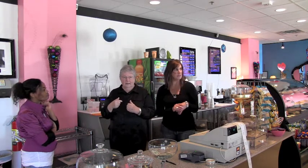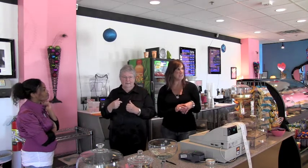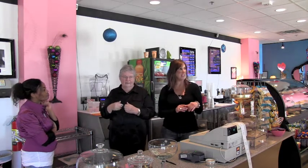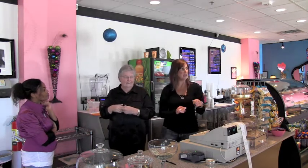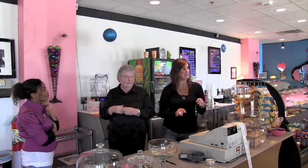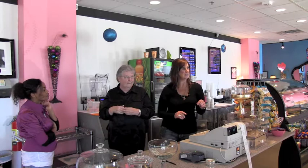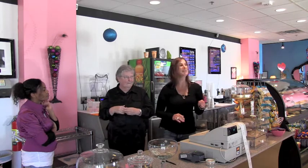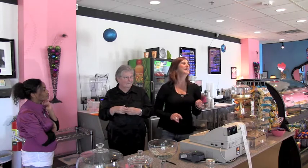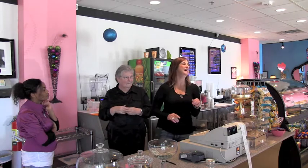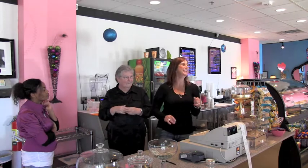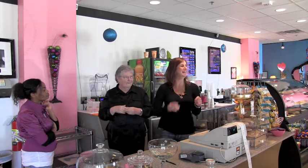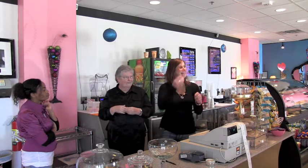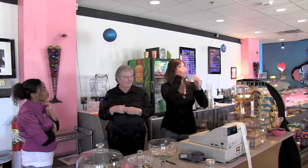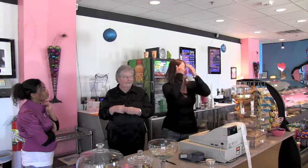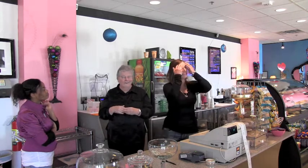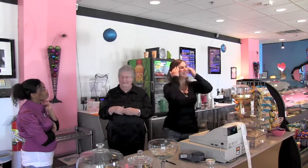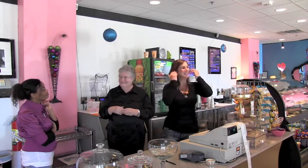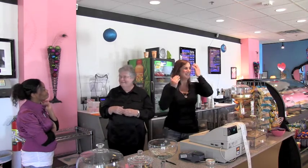Put a penny on it.